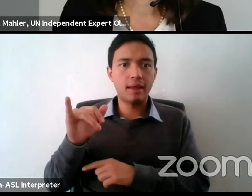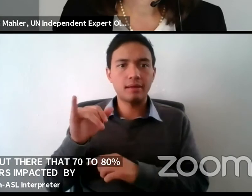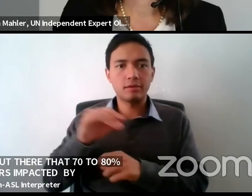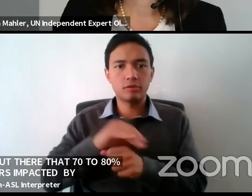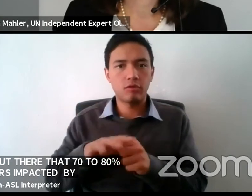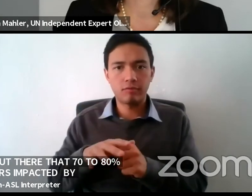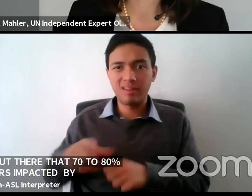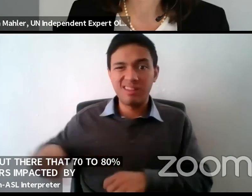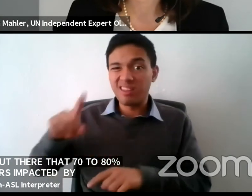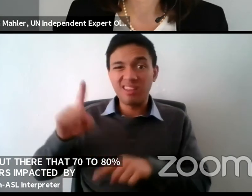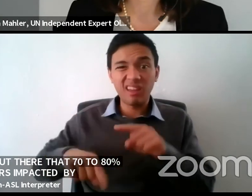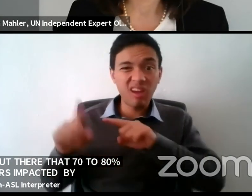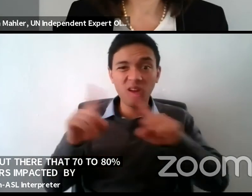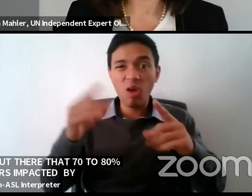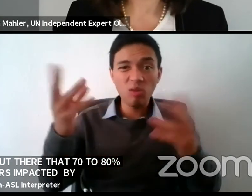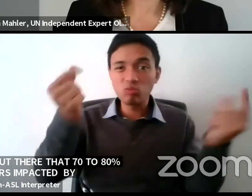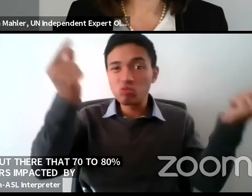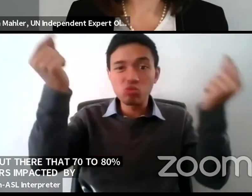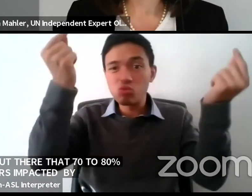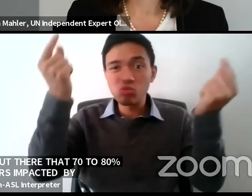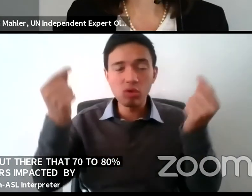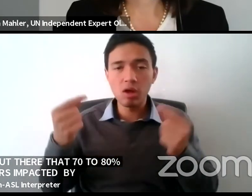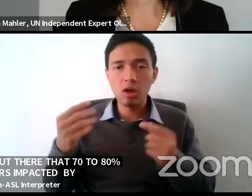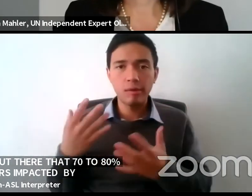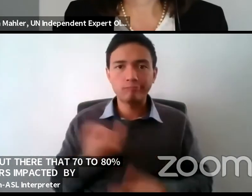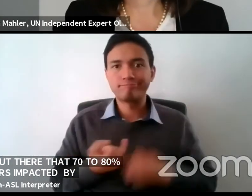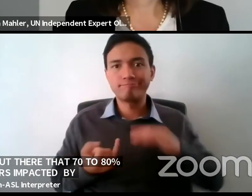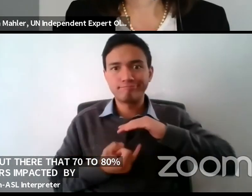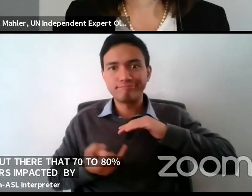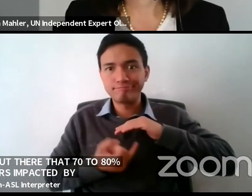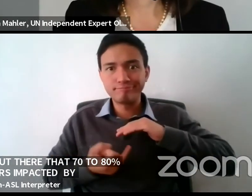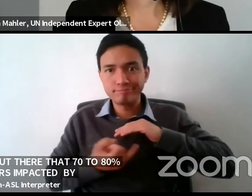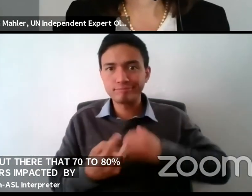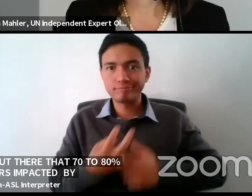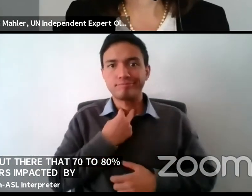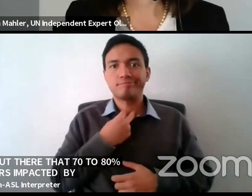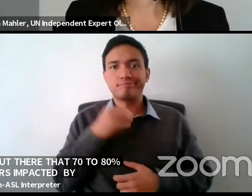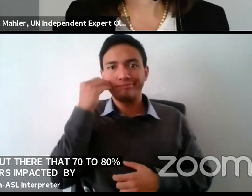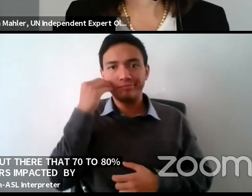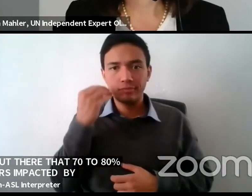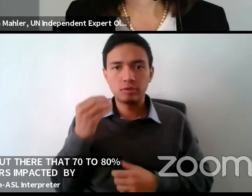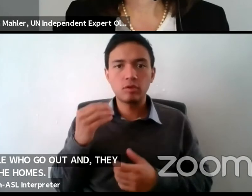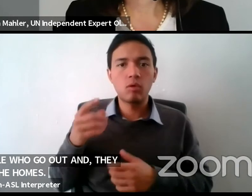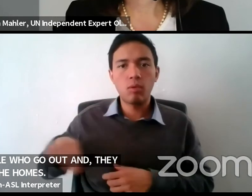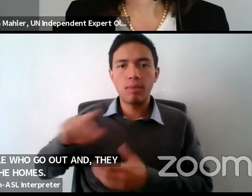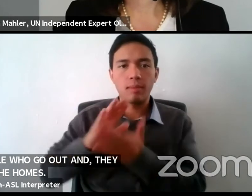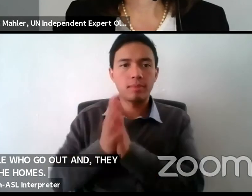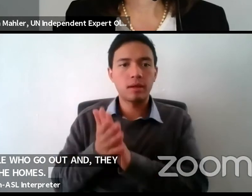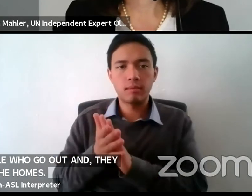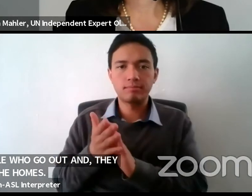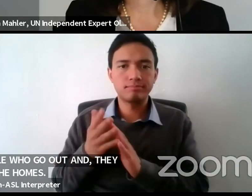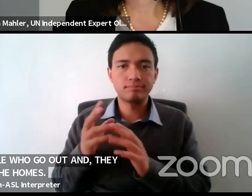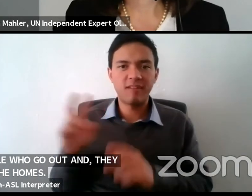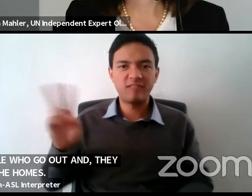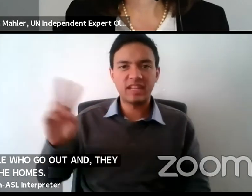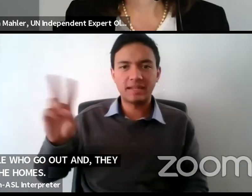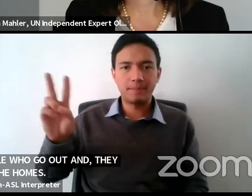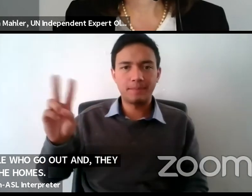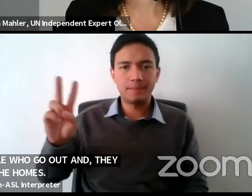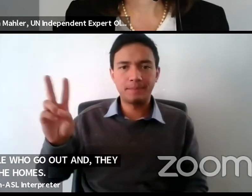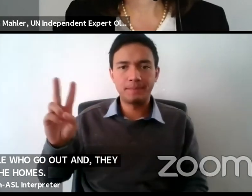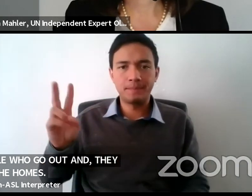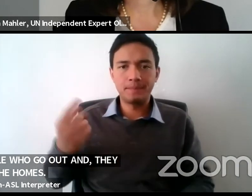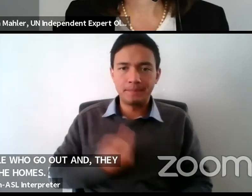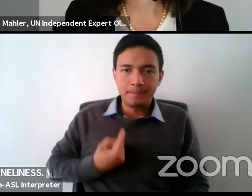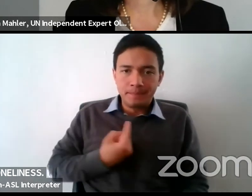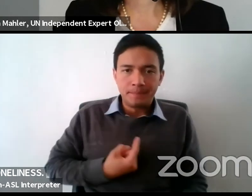go out, they were more confined to their homes. So they actually became a victim of loneliness and depression on one side. But those who